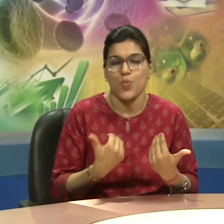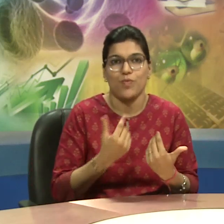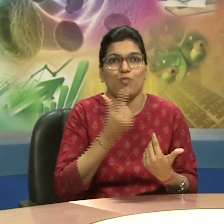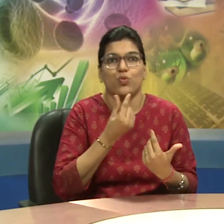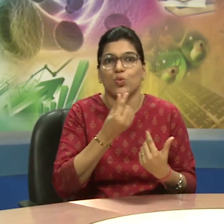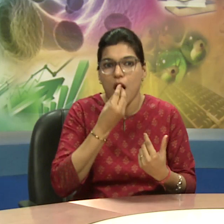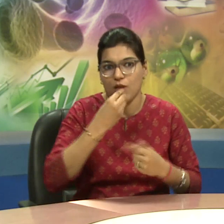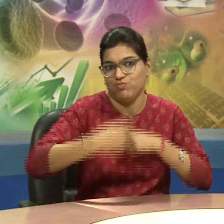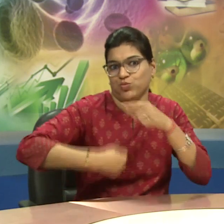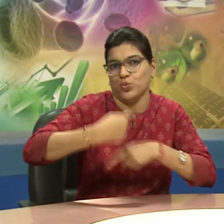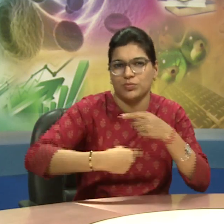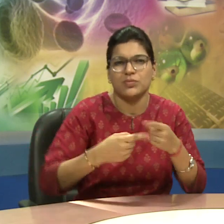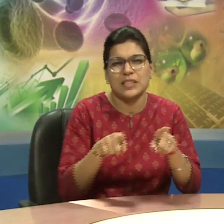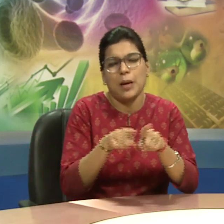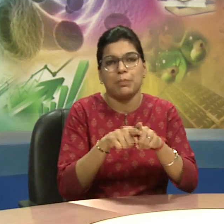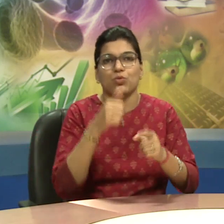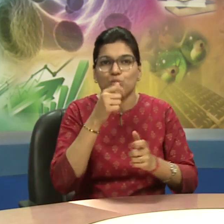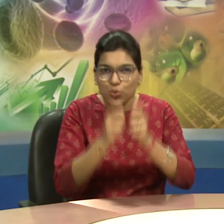consumable item or